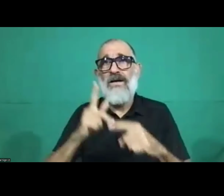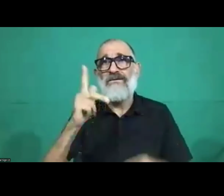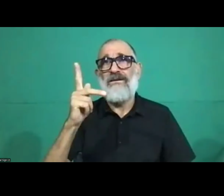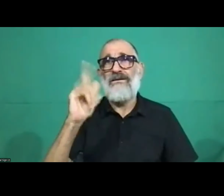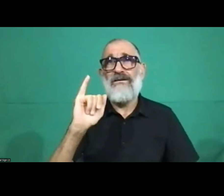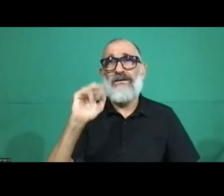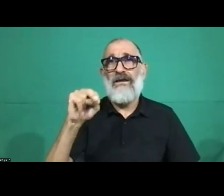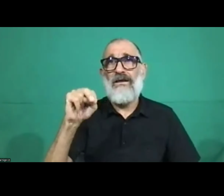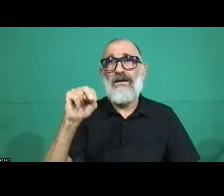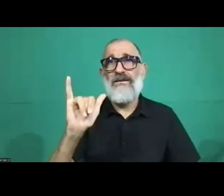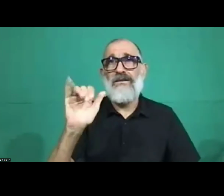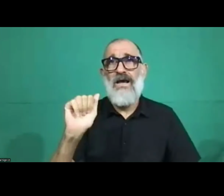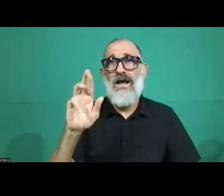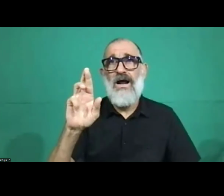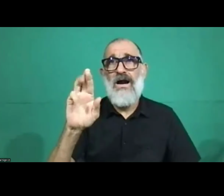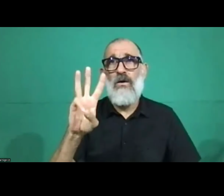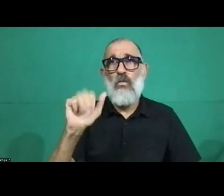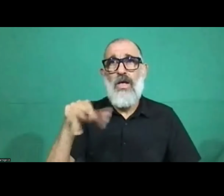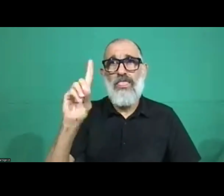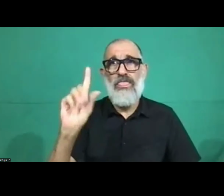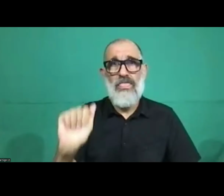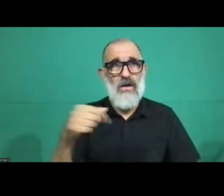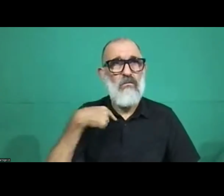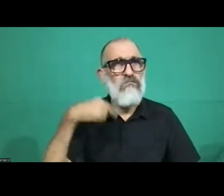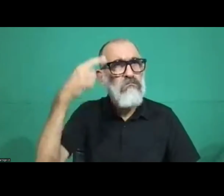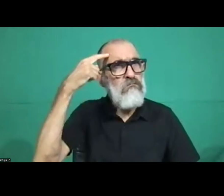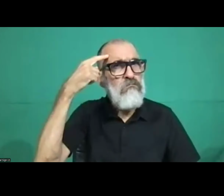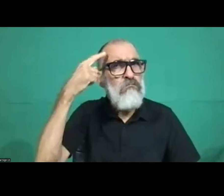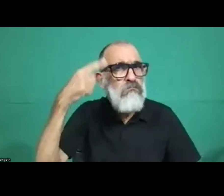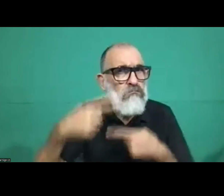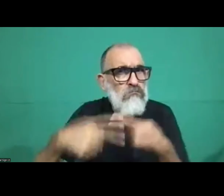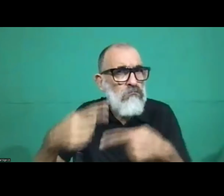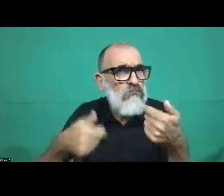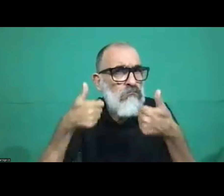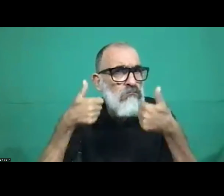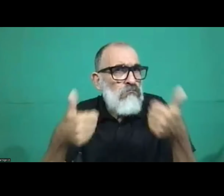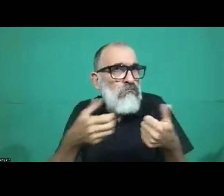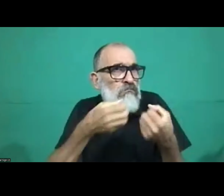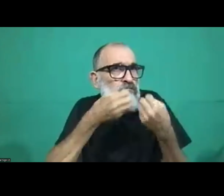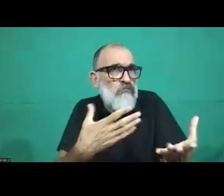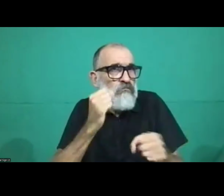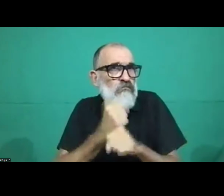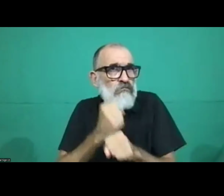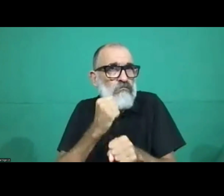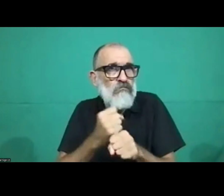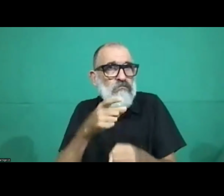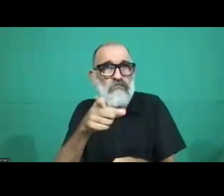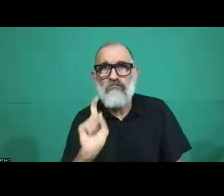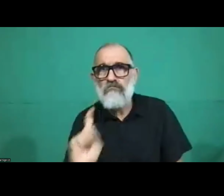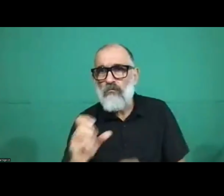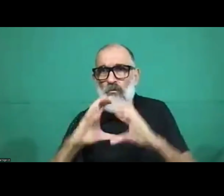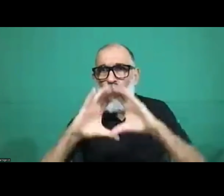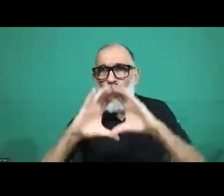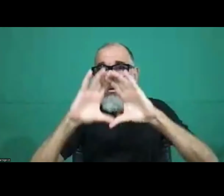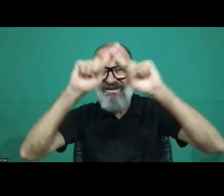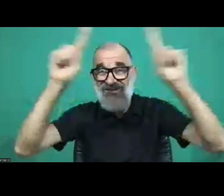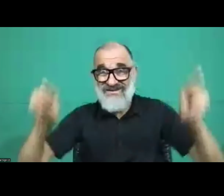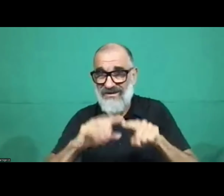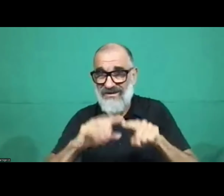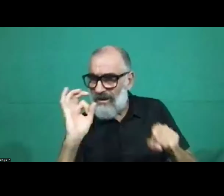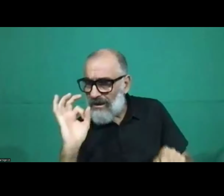the different interpretation channels, which are French, Haitian Creole, Kinyarwanda, and of course the original audio